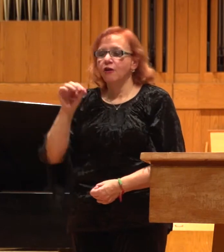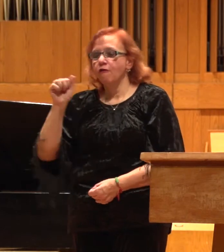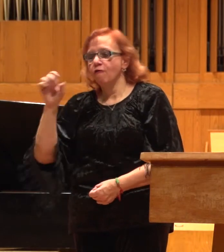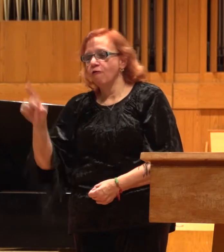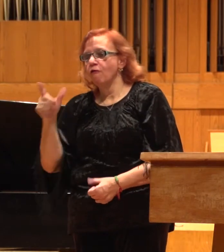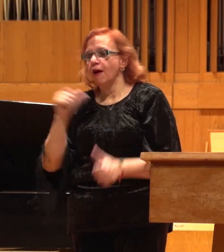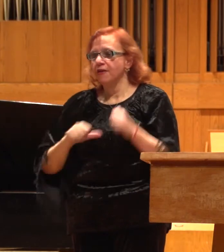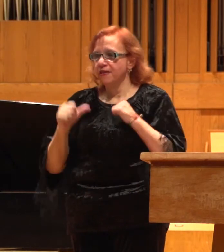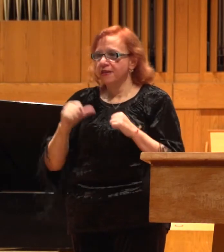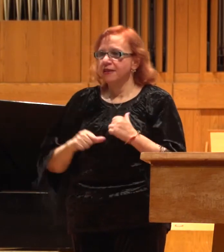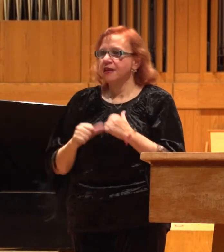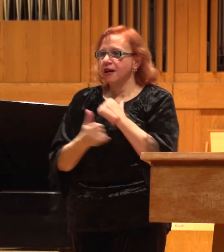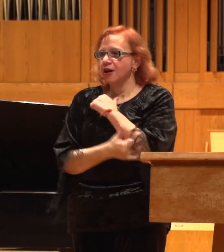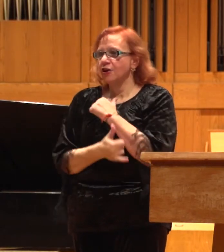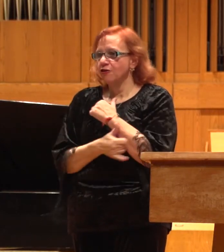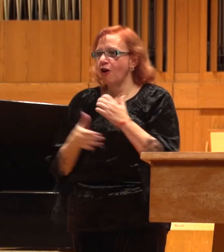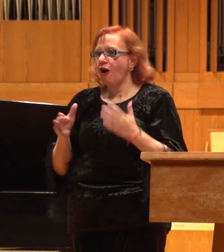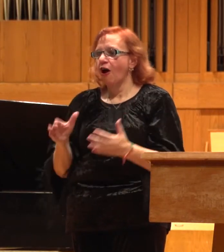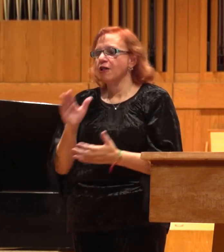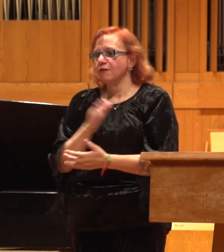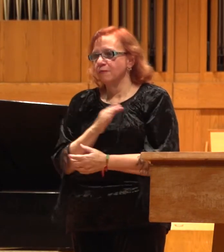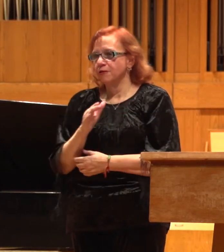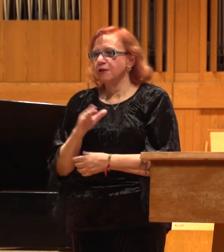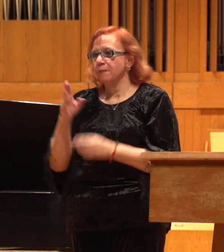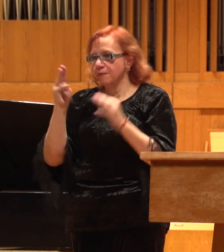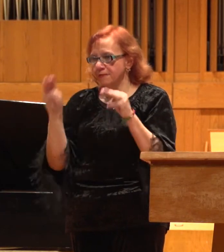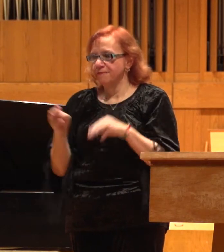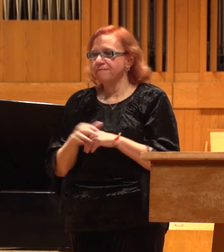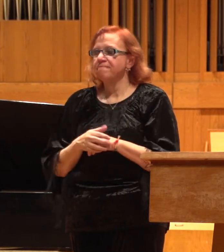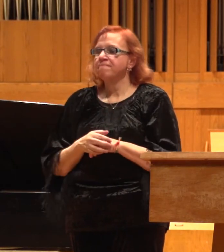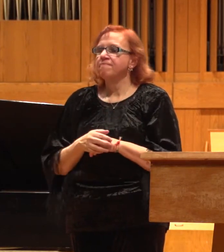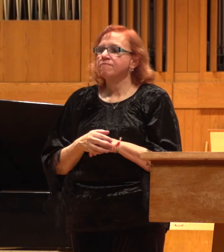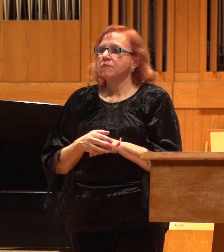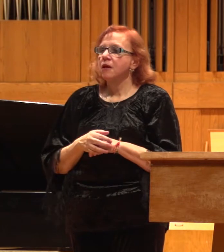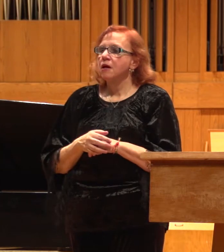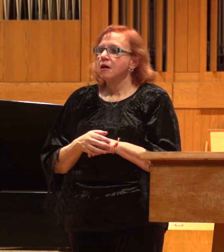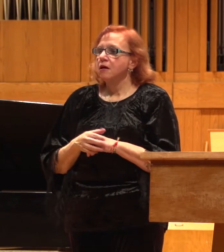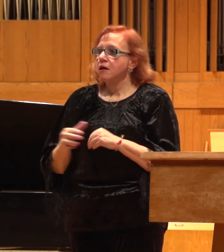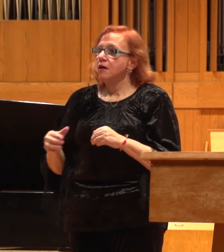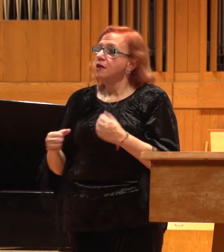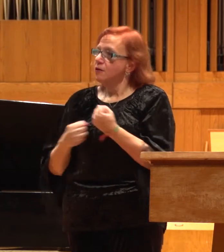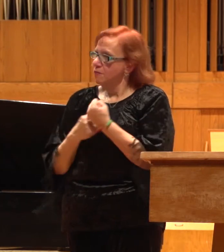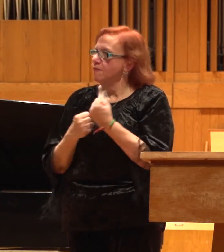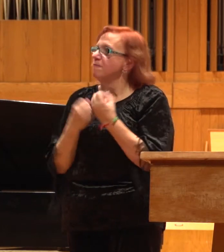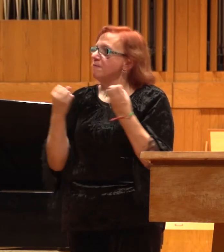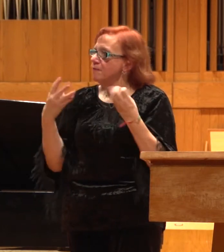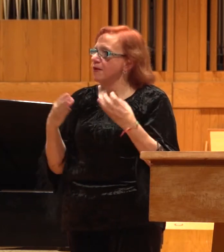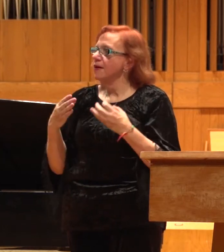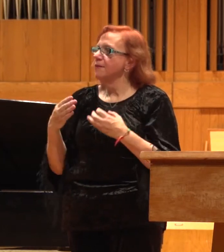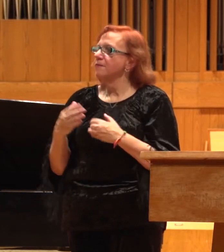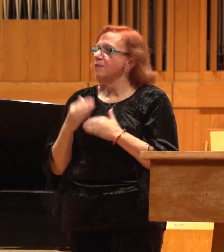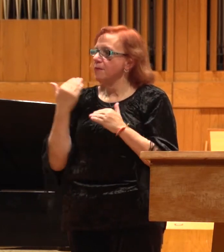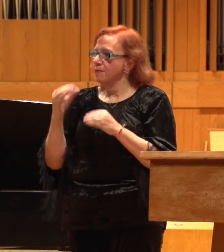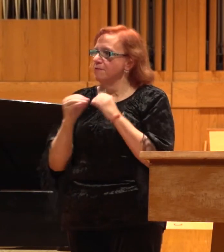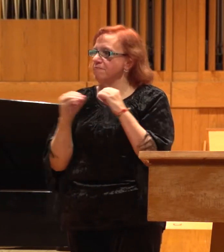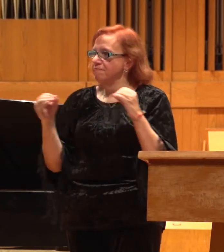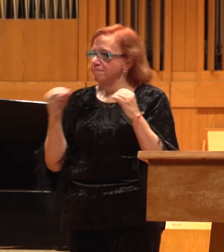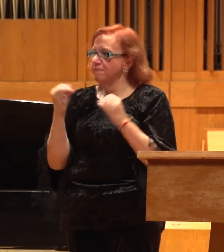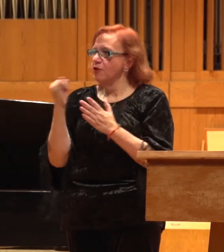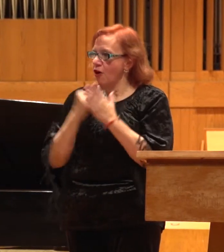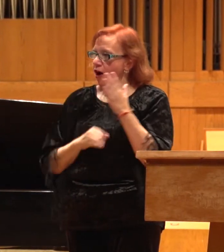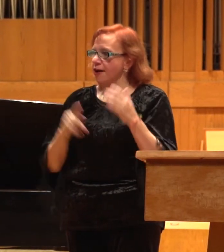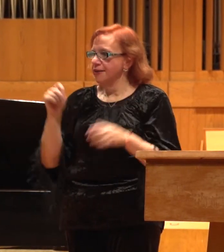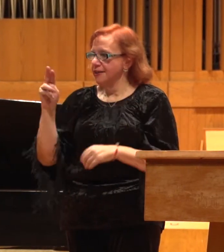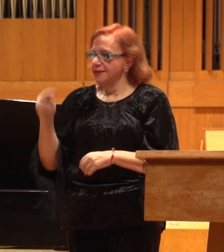Music Hall of Fame Museum. Many of the events were sponsored by Borderless Arts Tennessee. Elliot was awarded